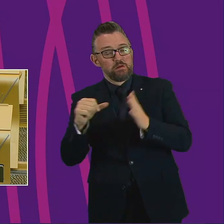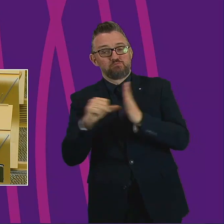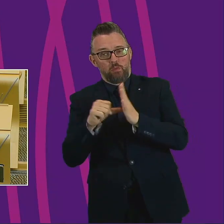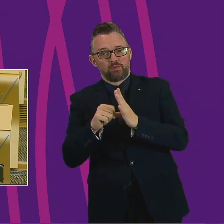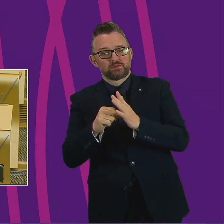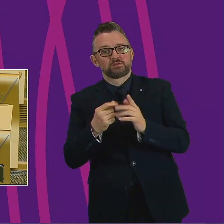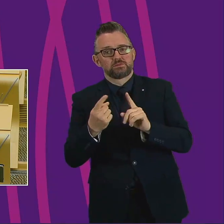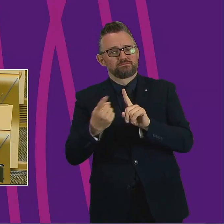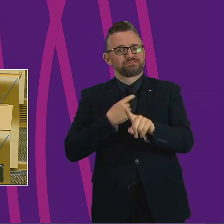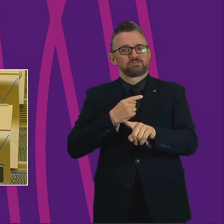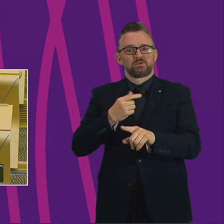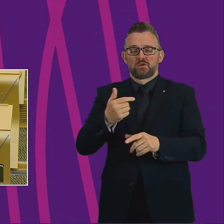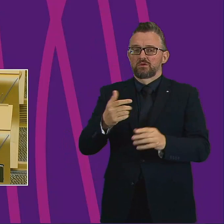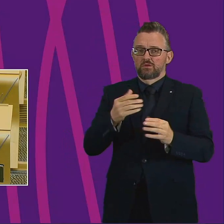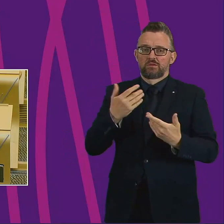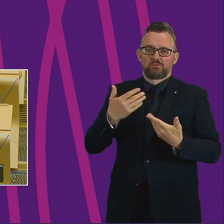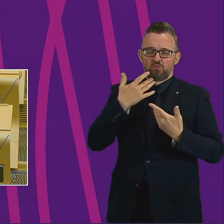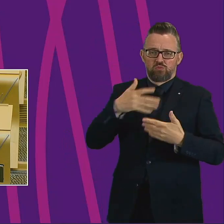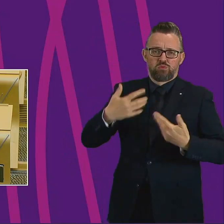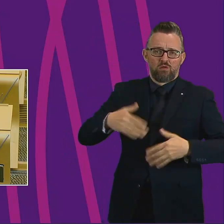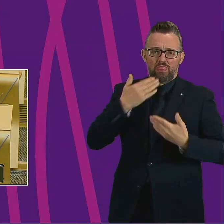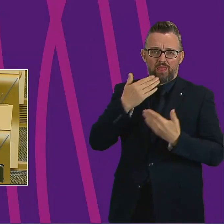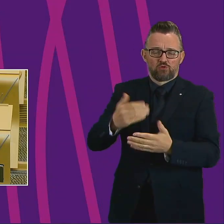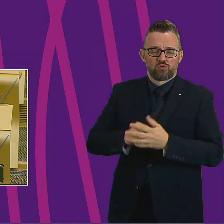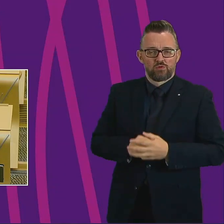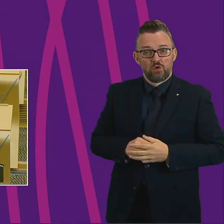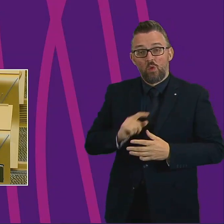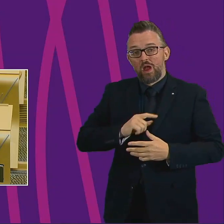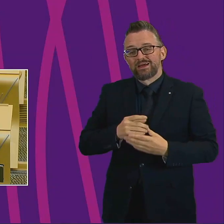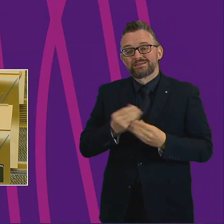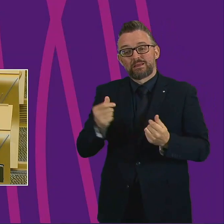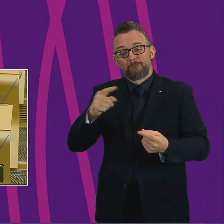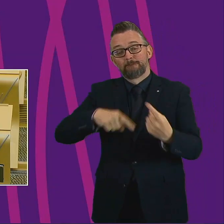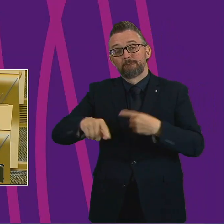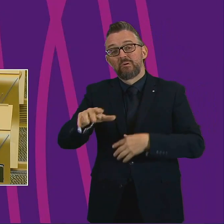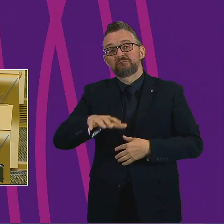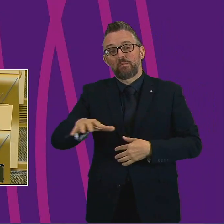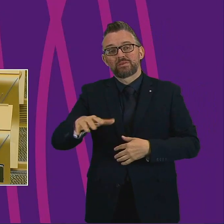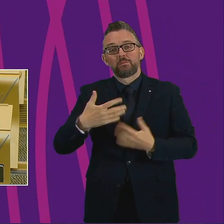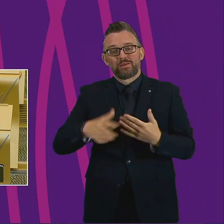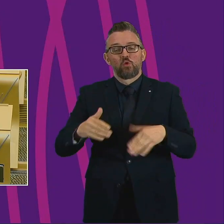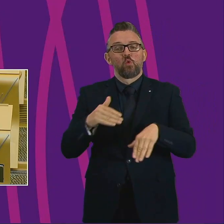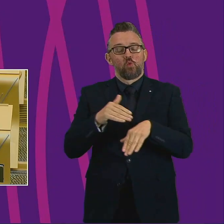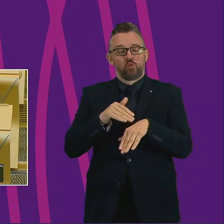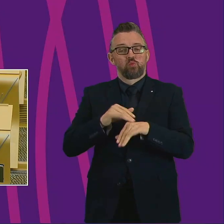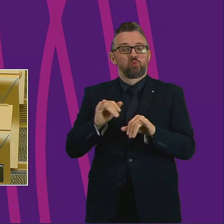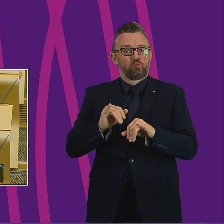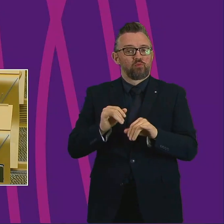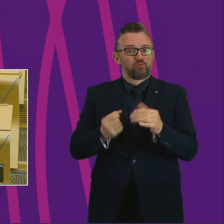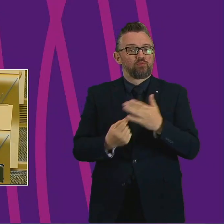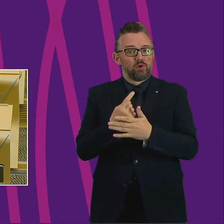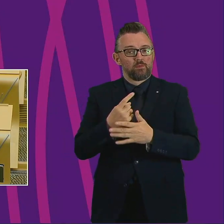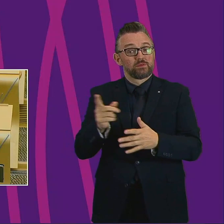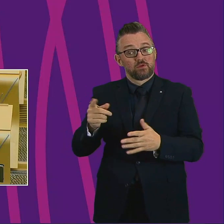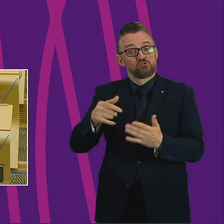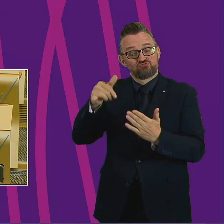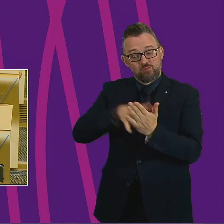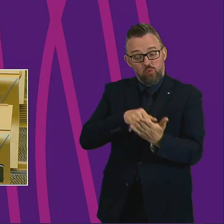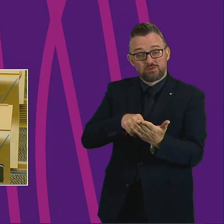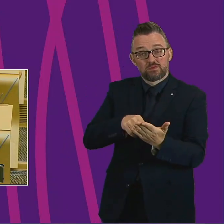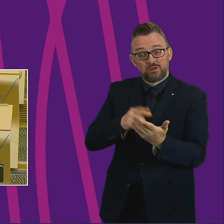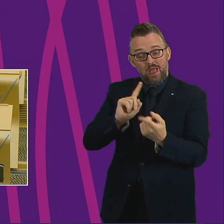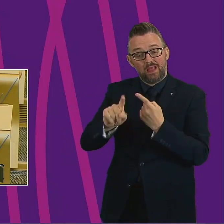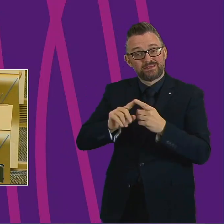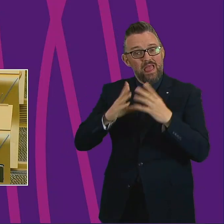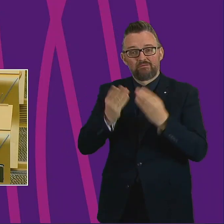way. I do recognise, though, that for some of the families affected, the report does not provide all the answers they rightly